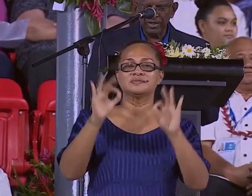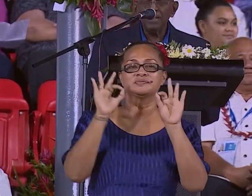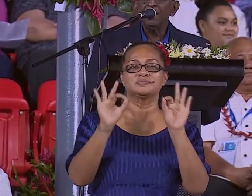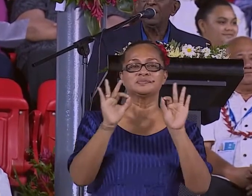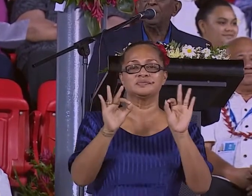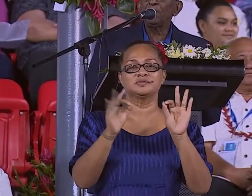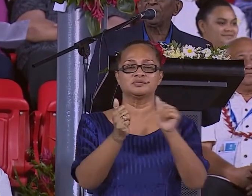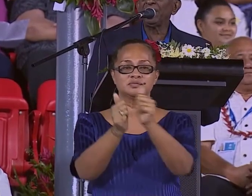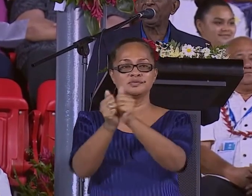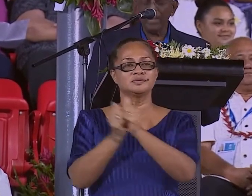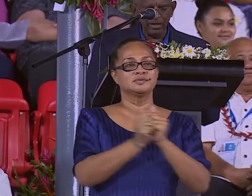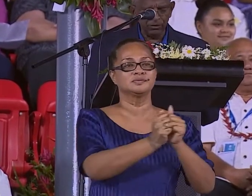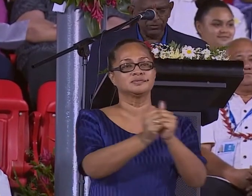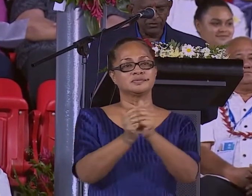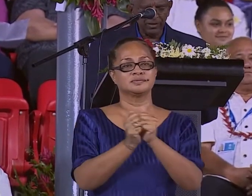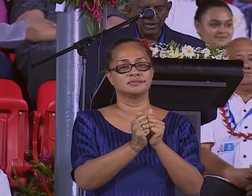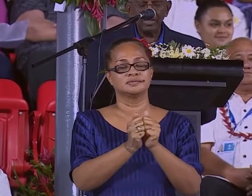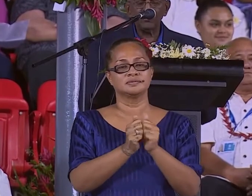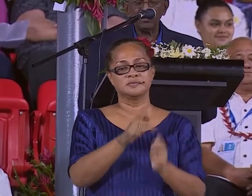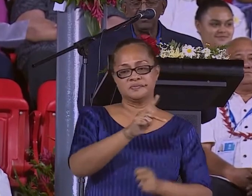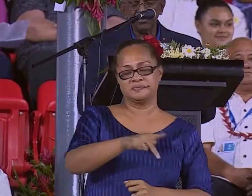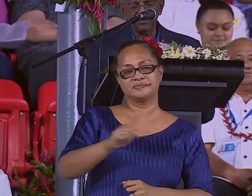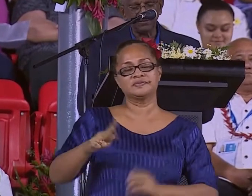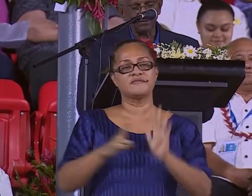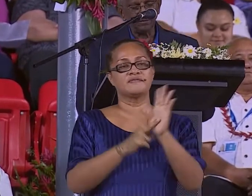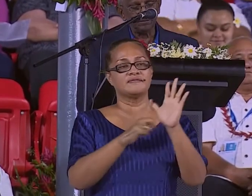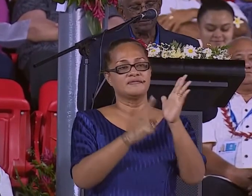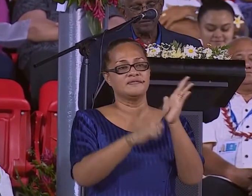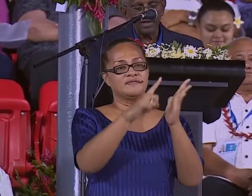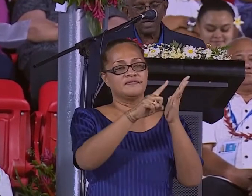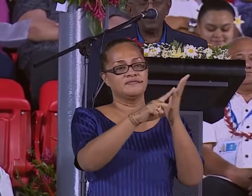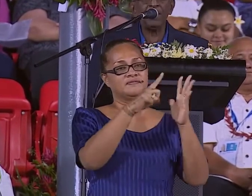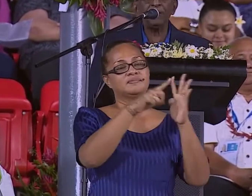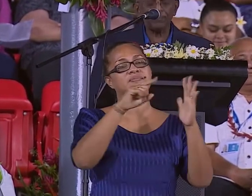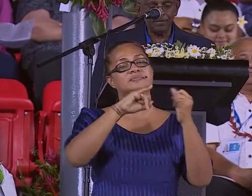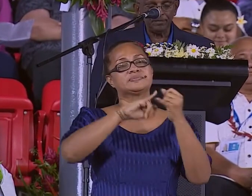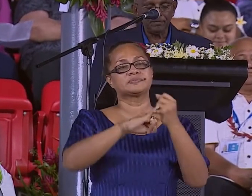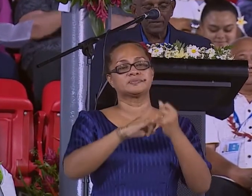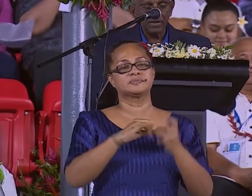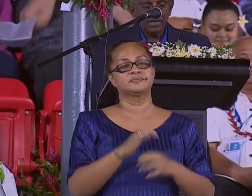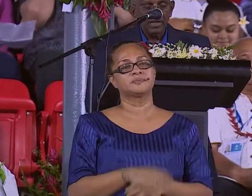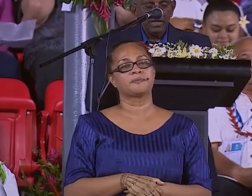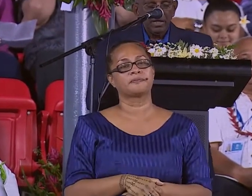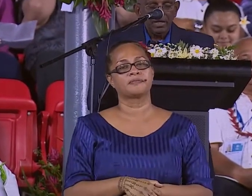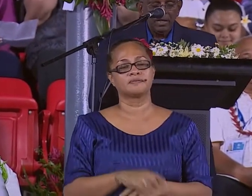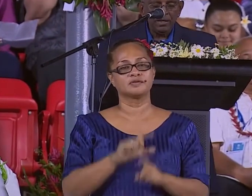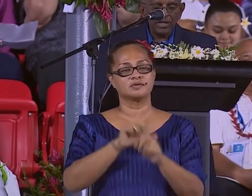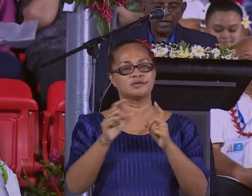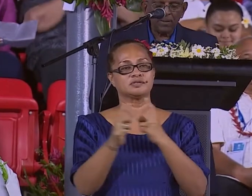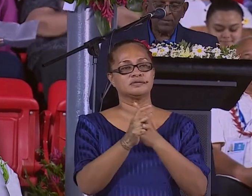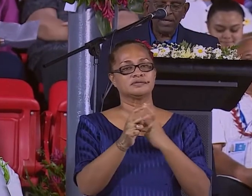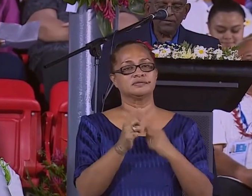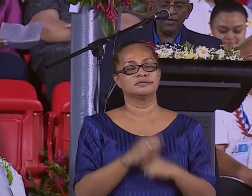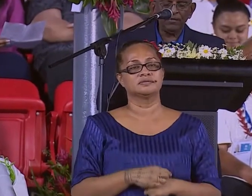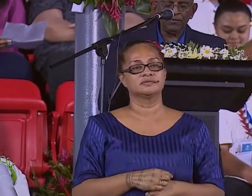unity in Pacific values and traditions. I believe in